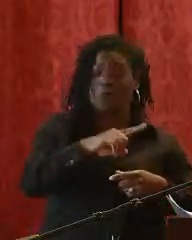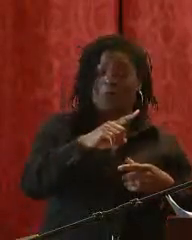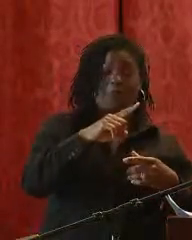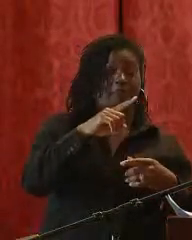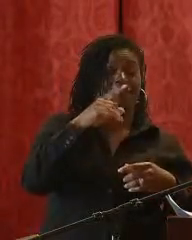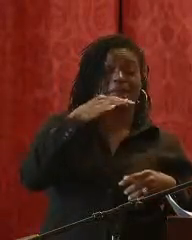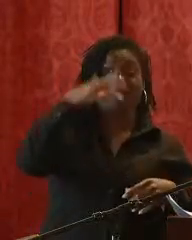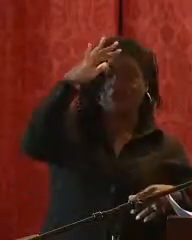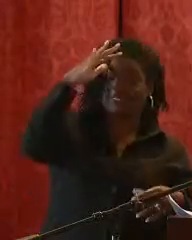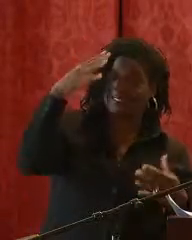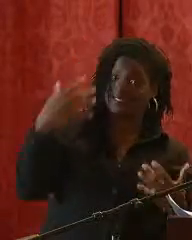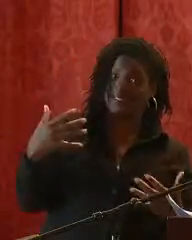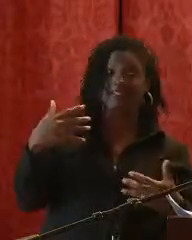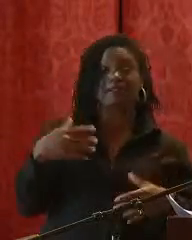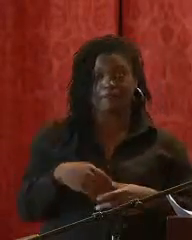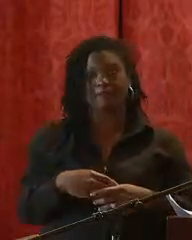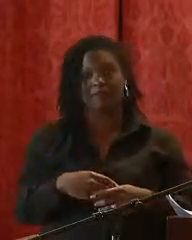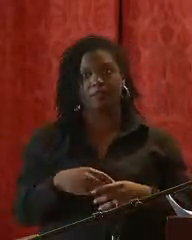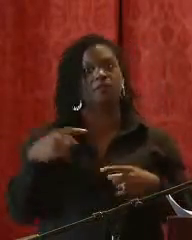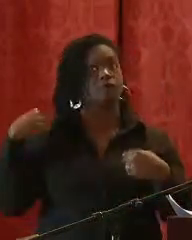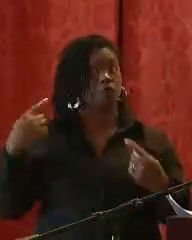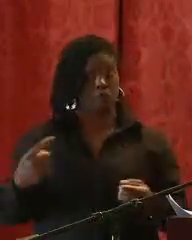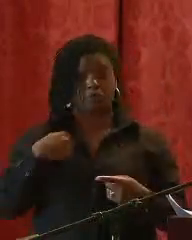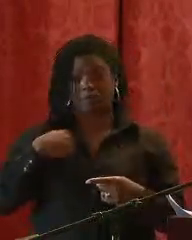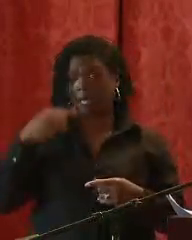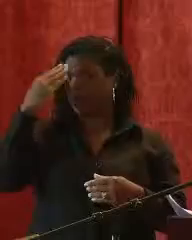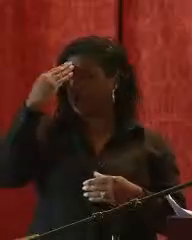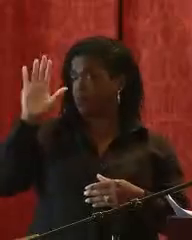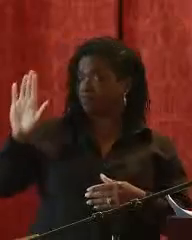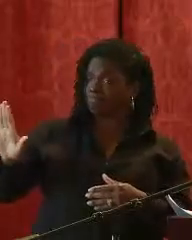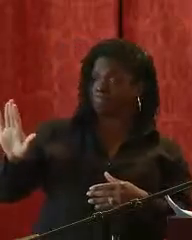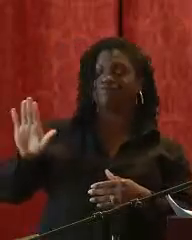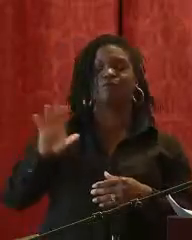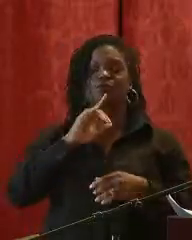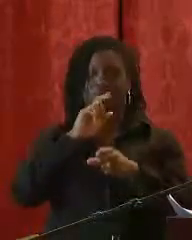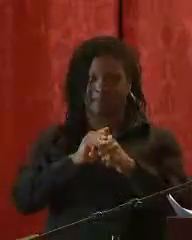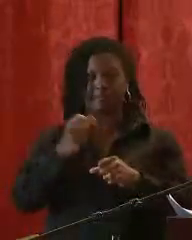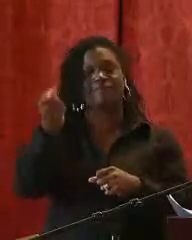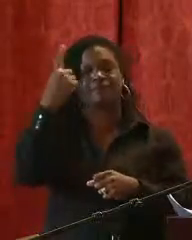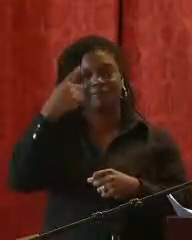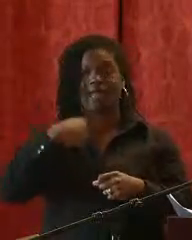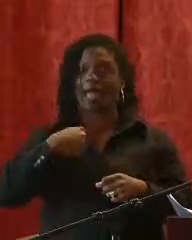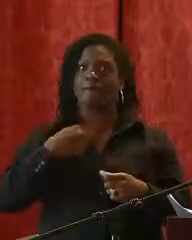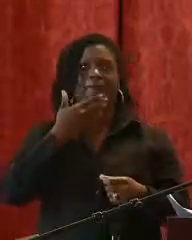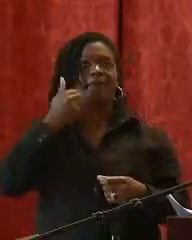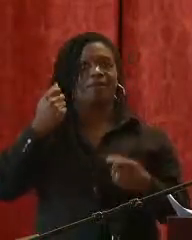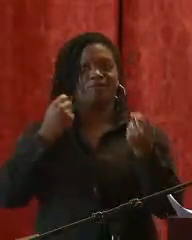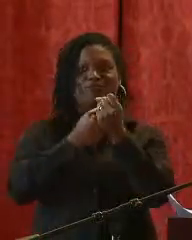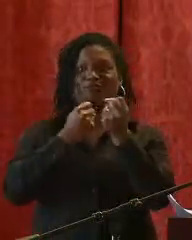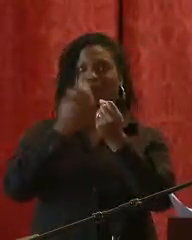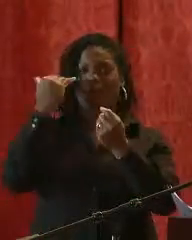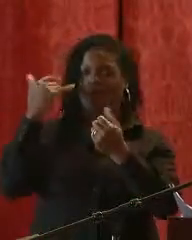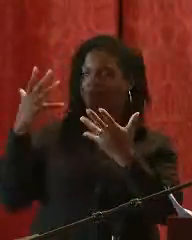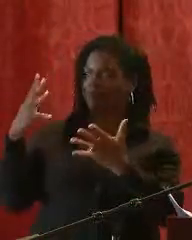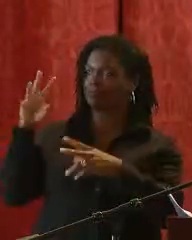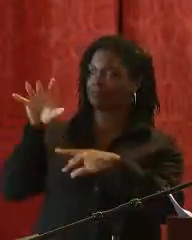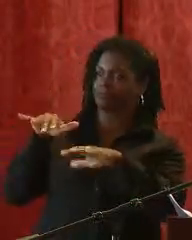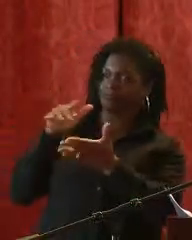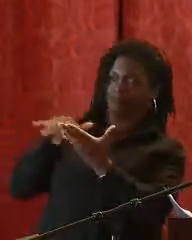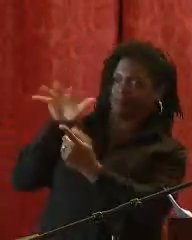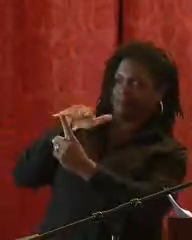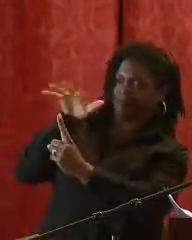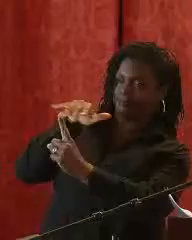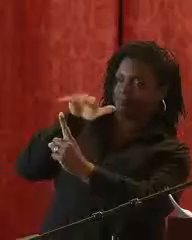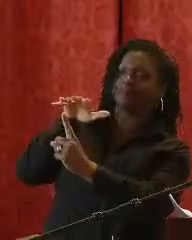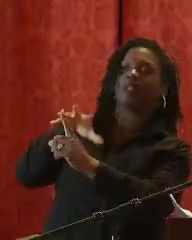parents' perspective in the years I have had the privilege of knowing Kathleen, and I am a better advocate because of her. In